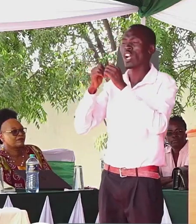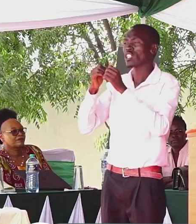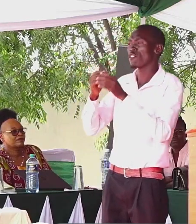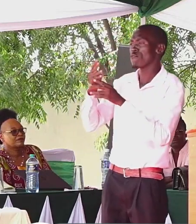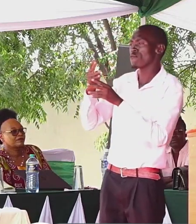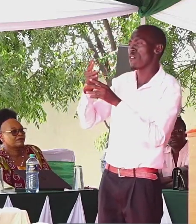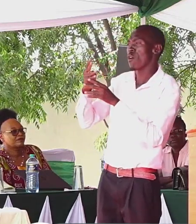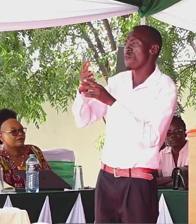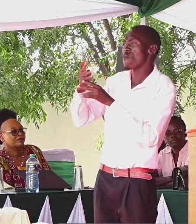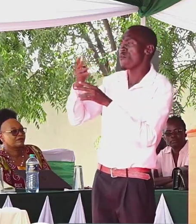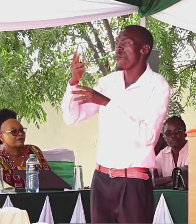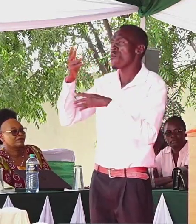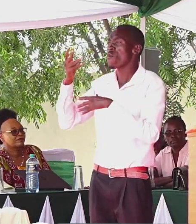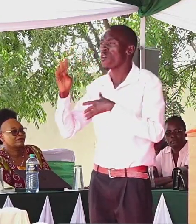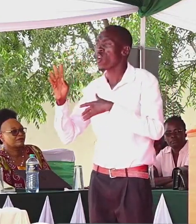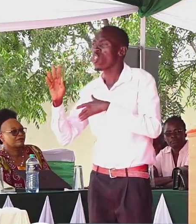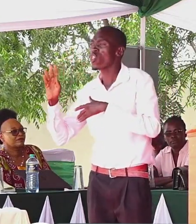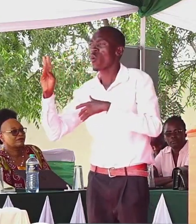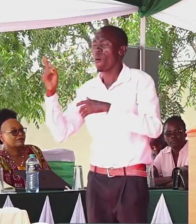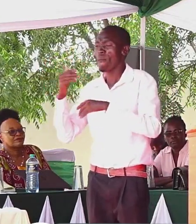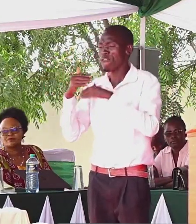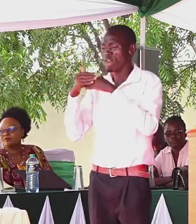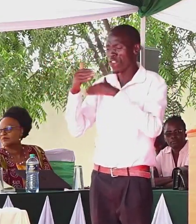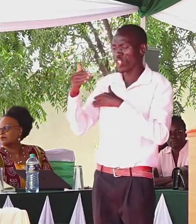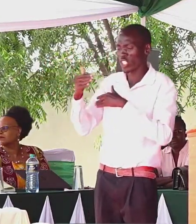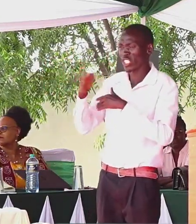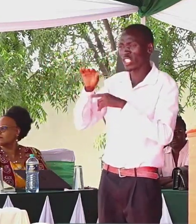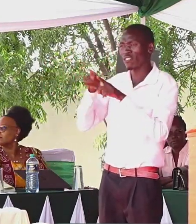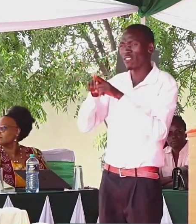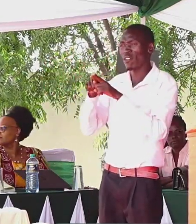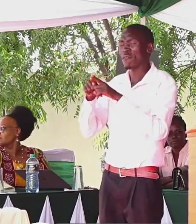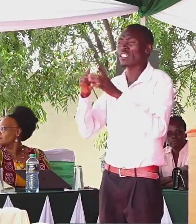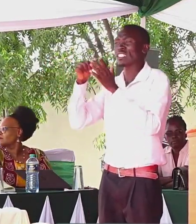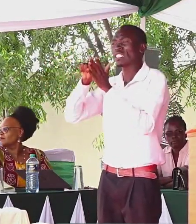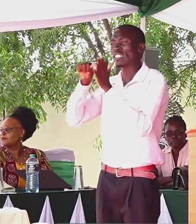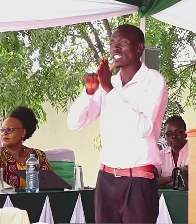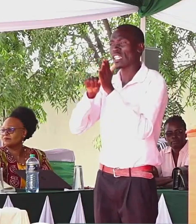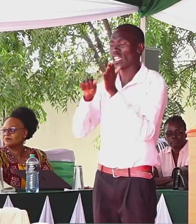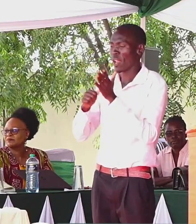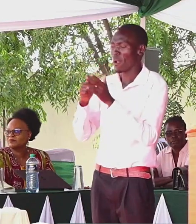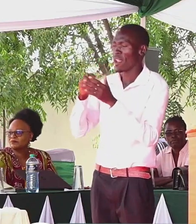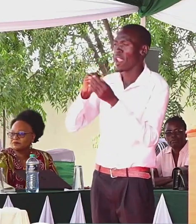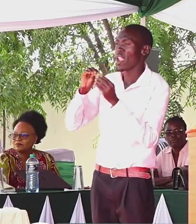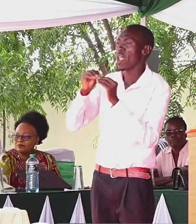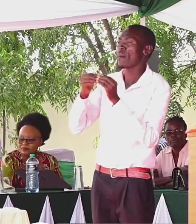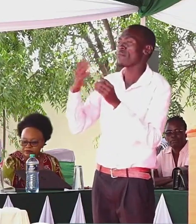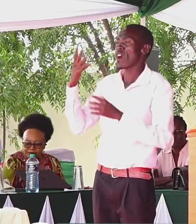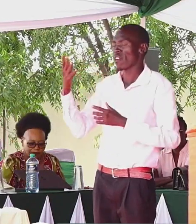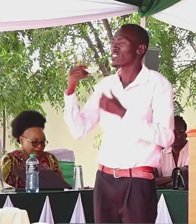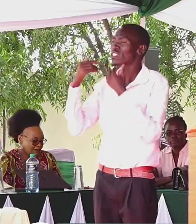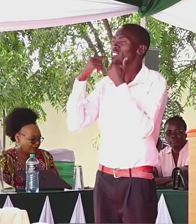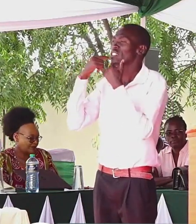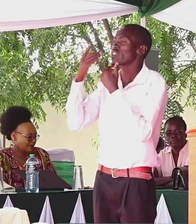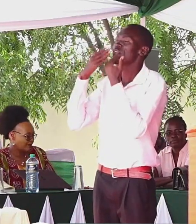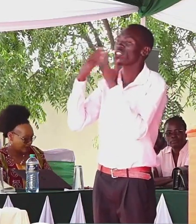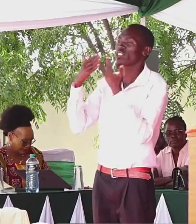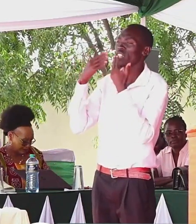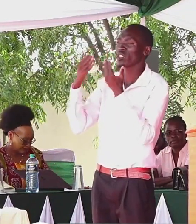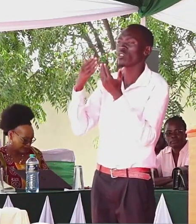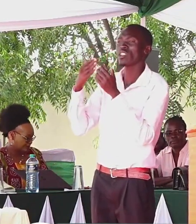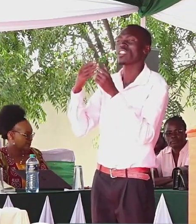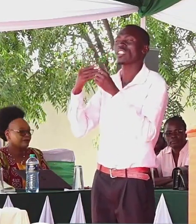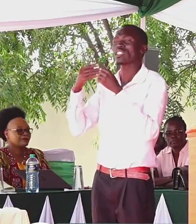front. That is why it is in your agenda number 5. We really say very much. Thank you,